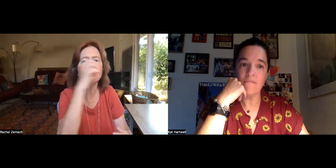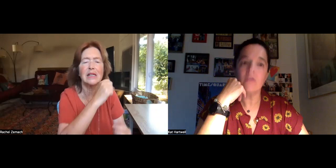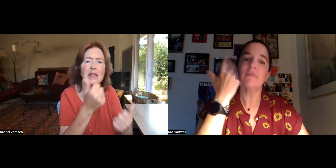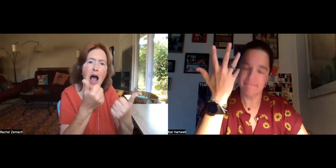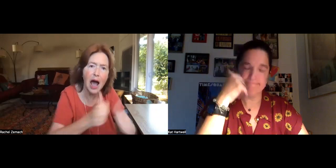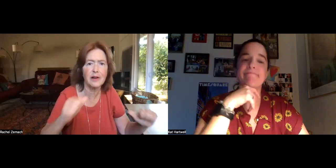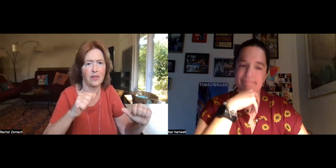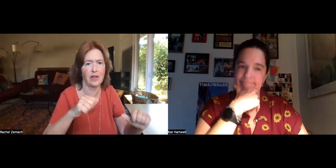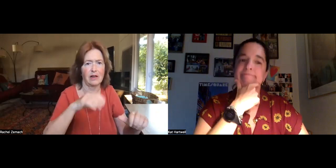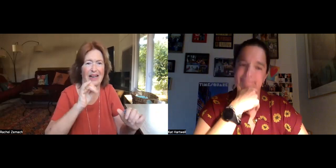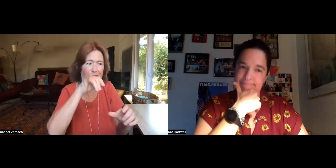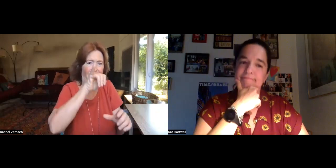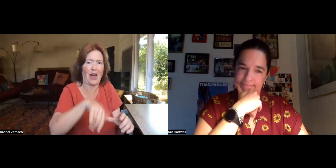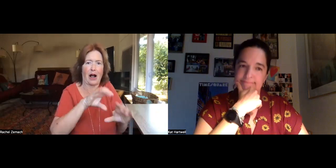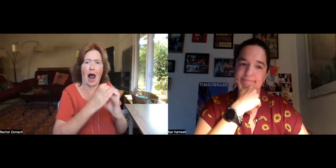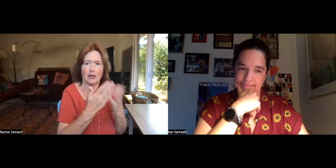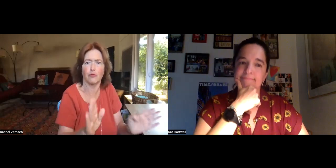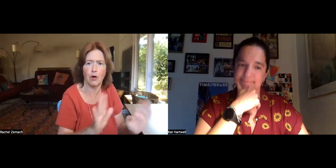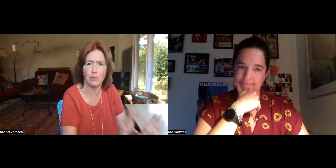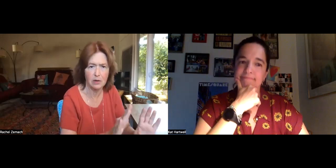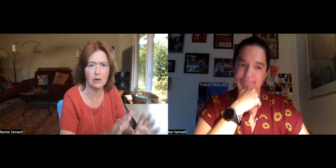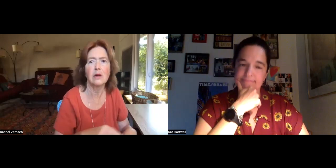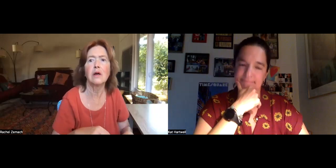miss anything in the cup.